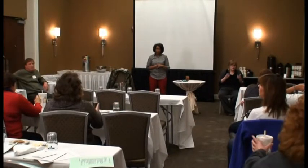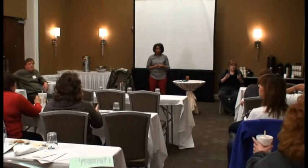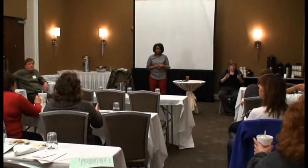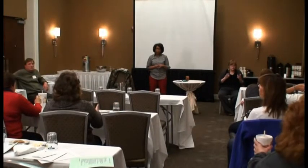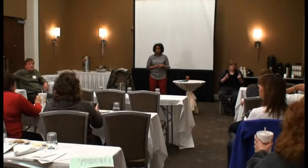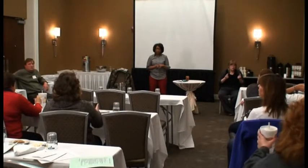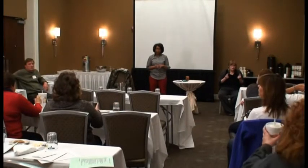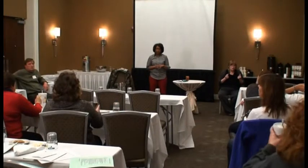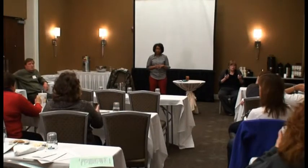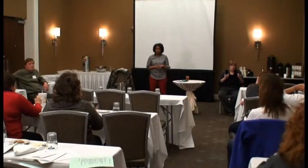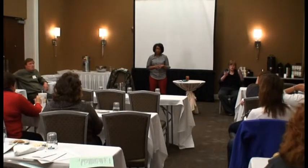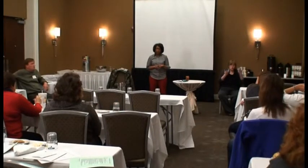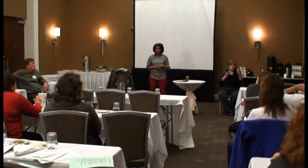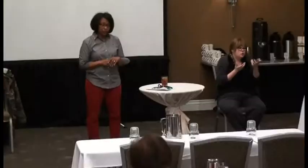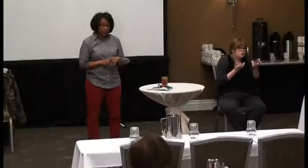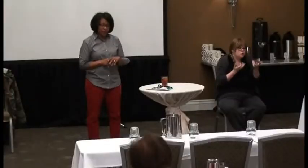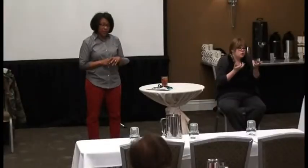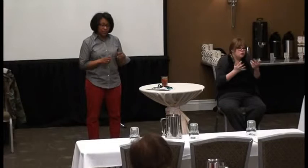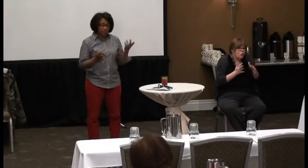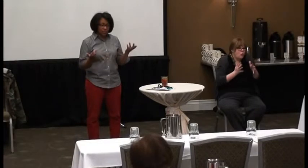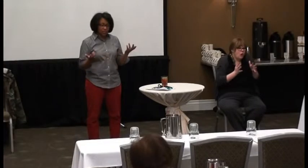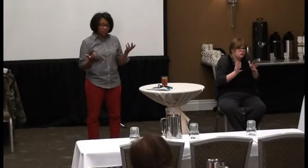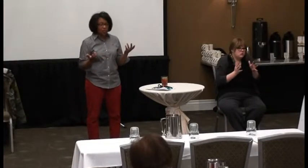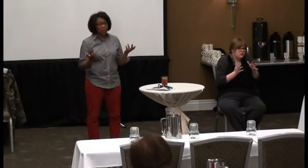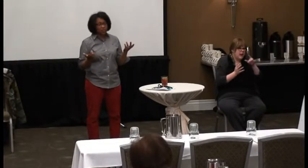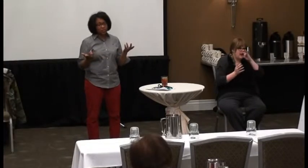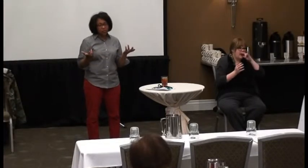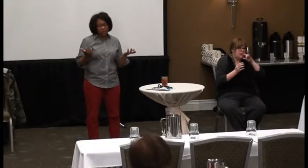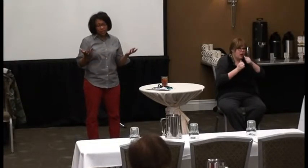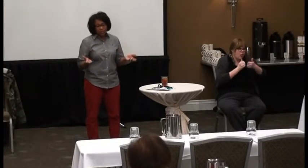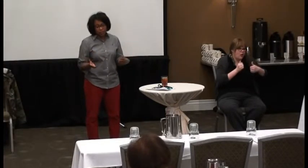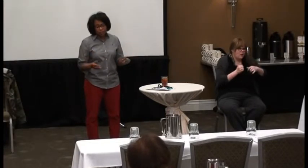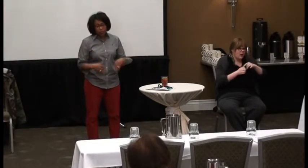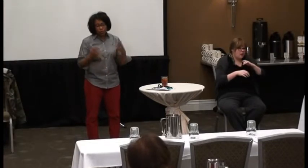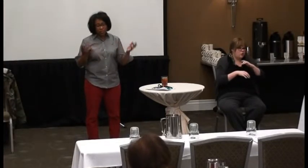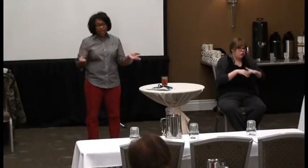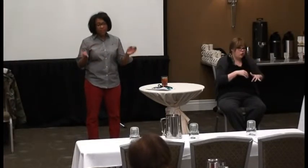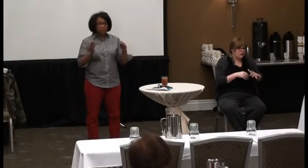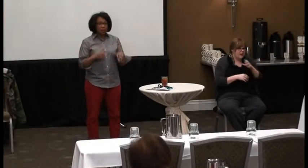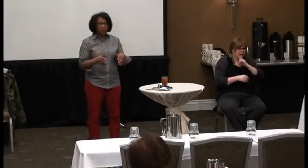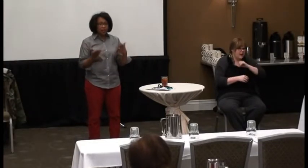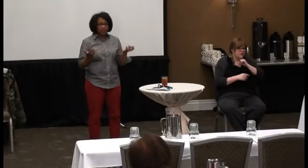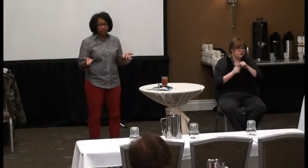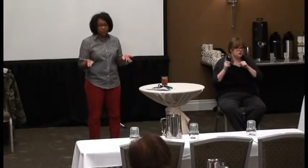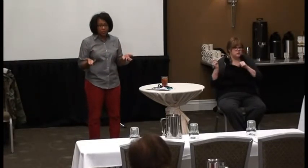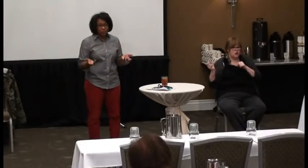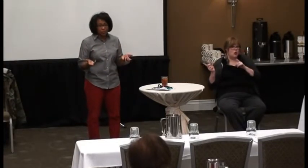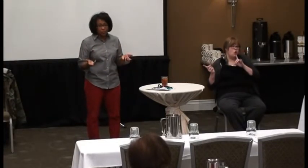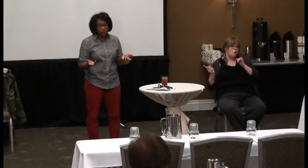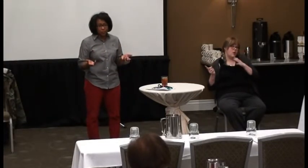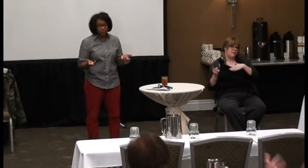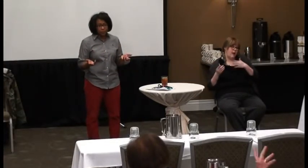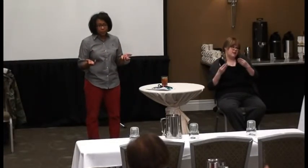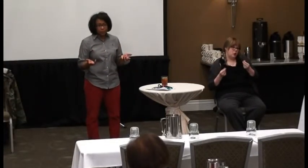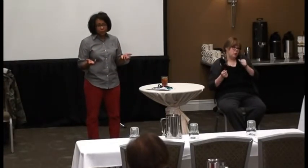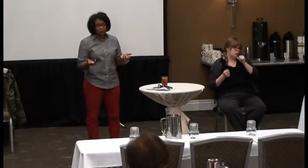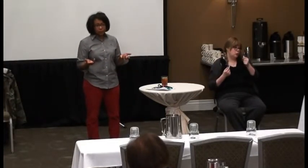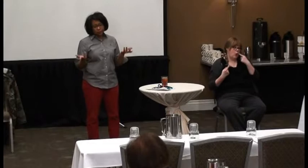lose it at such an early age. Well, my answer isn't going to work, but it's essentially more staff and smaller classrooms.